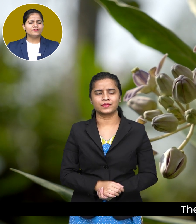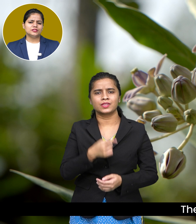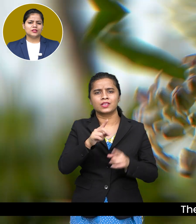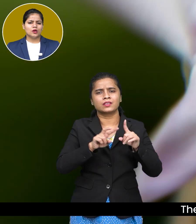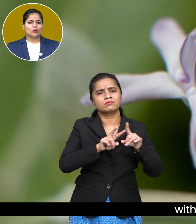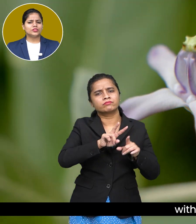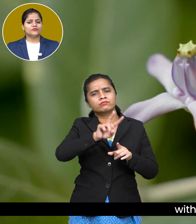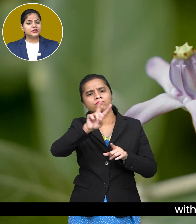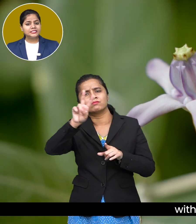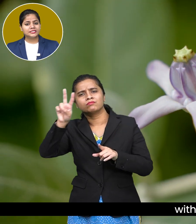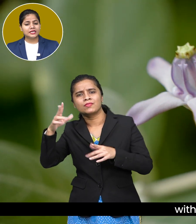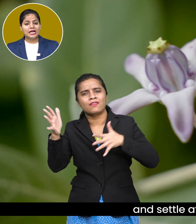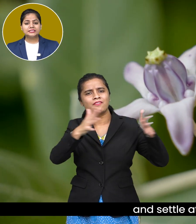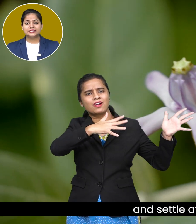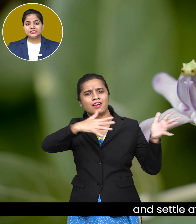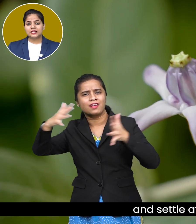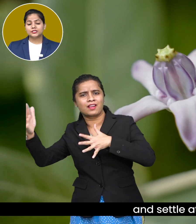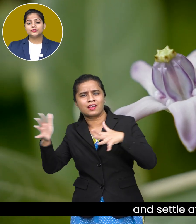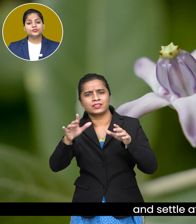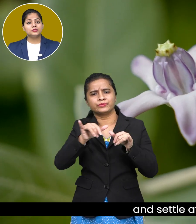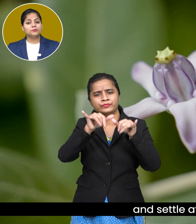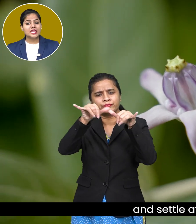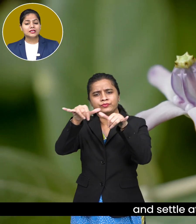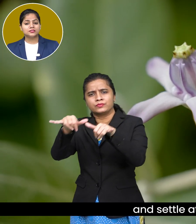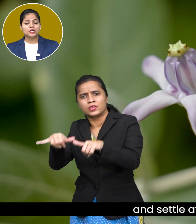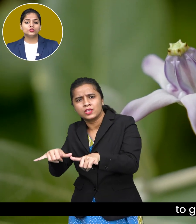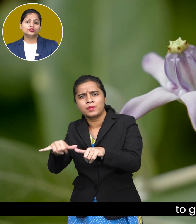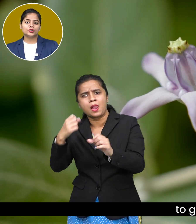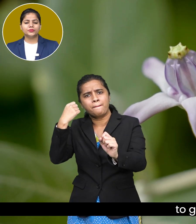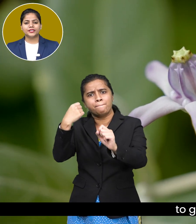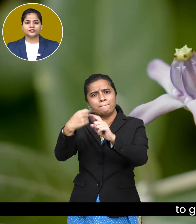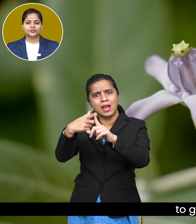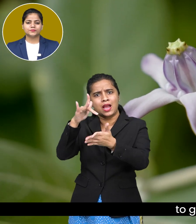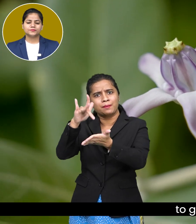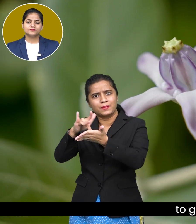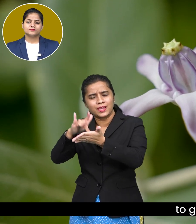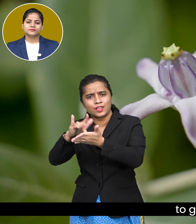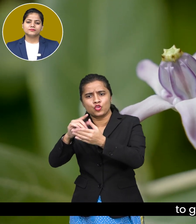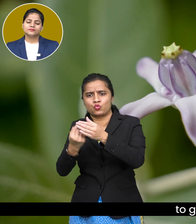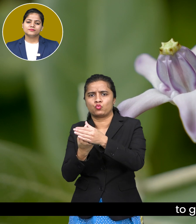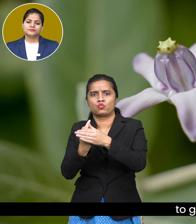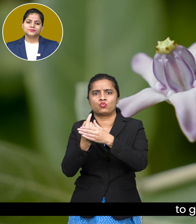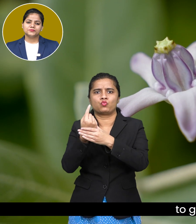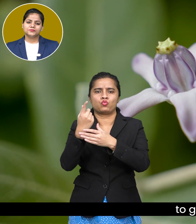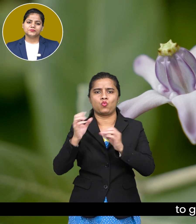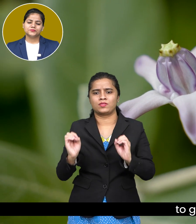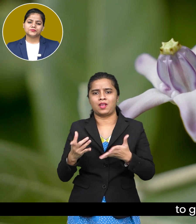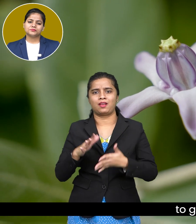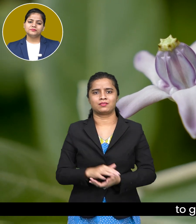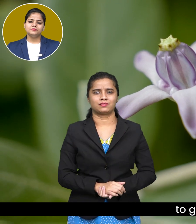They travel with the wind and settle at a suitable place to germinate.